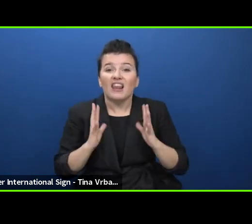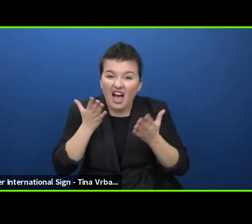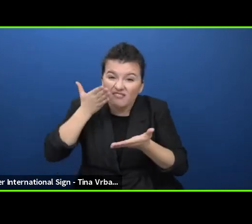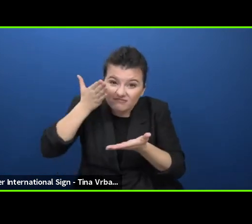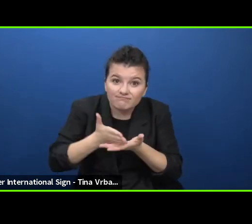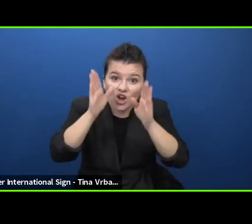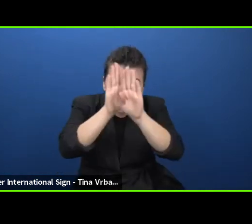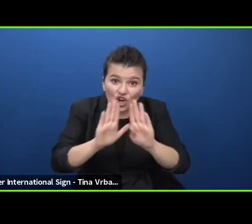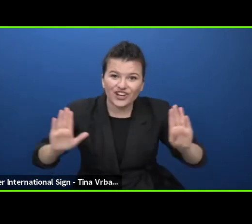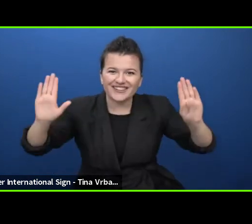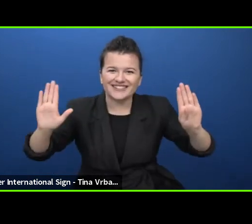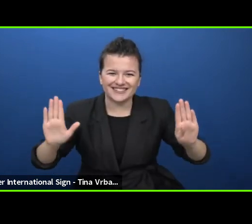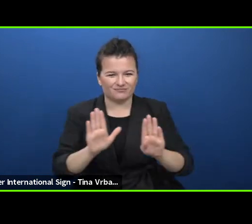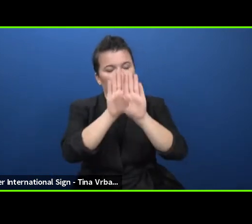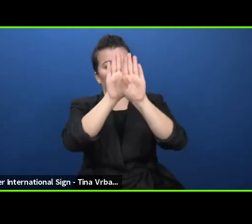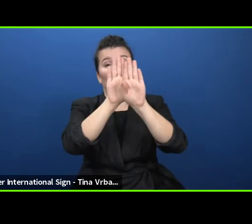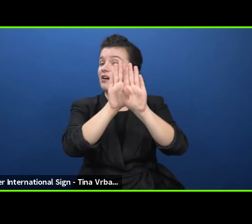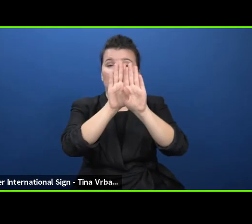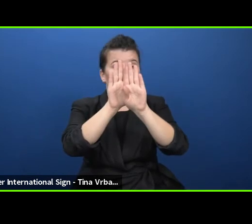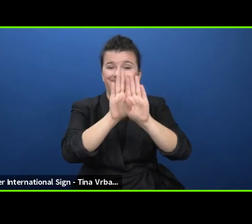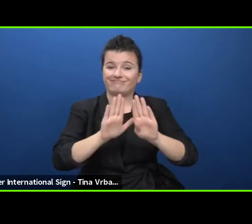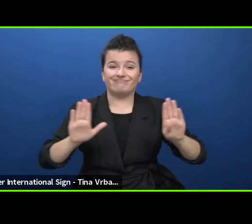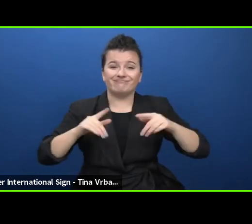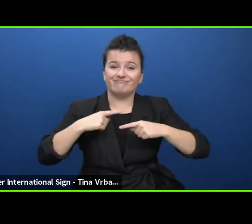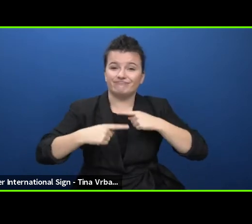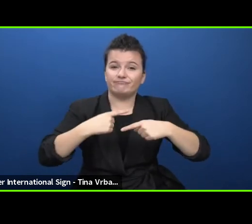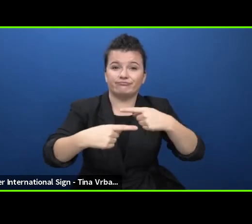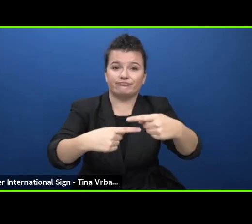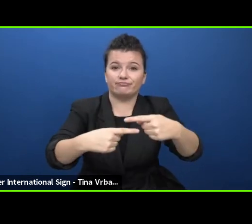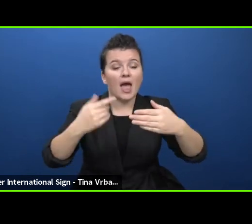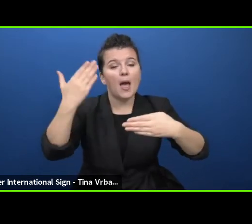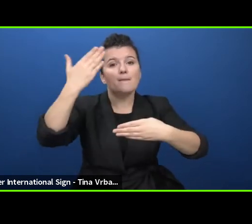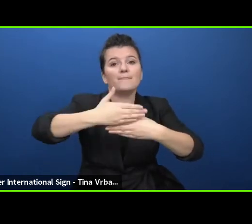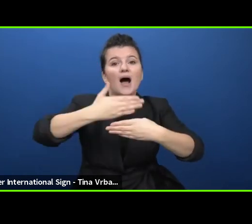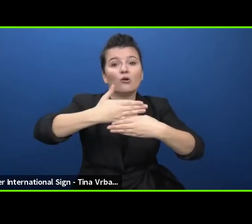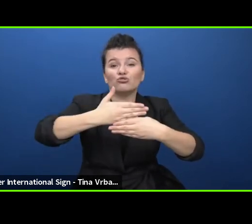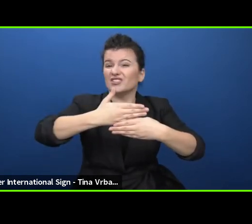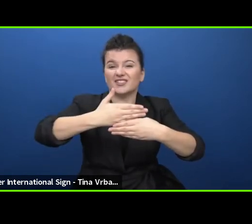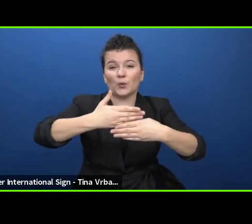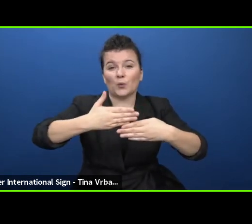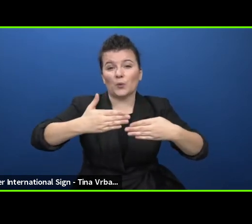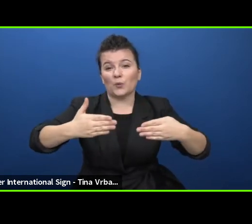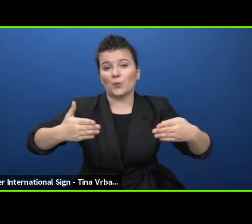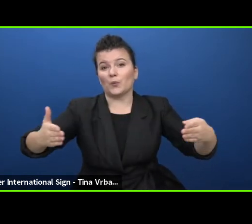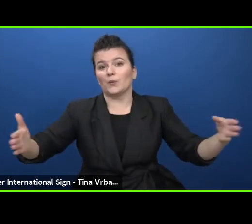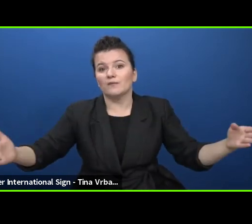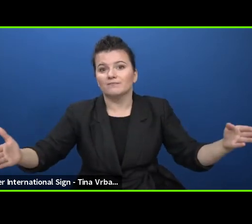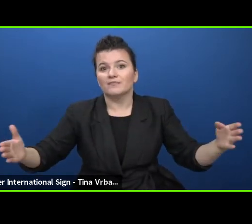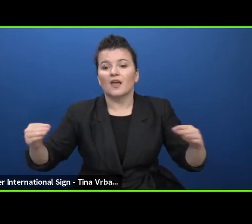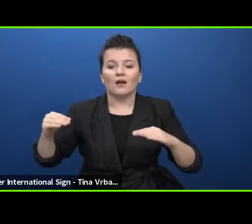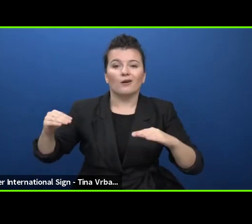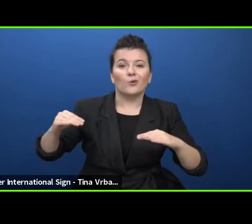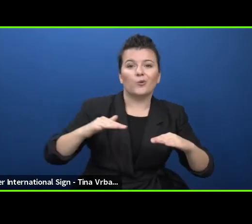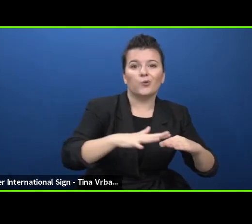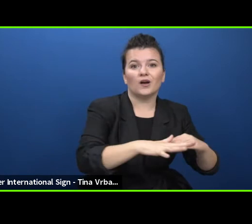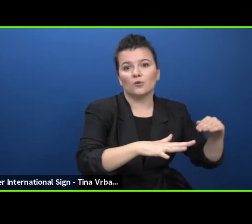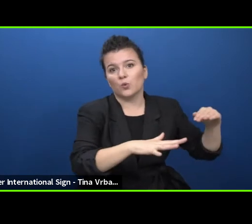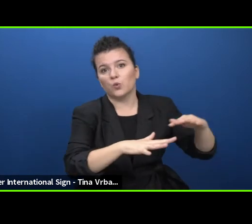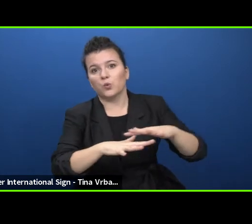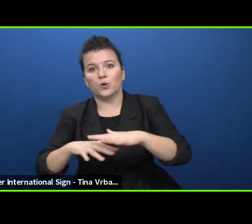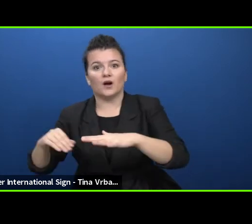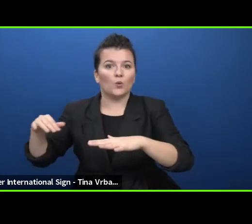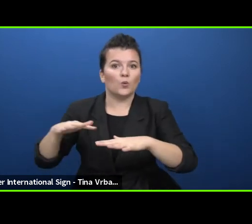Boundaries are leaking. Back stages of the world are spilling over. Our living worlds are